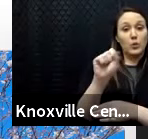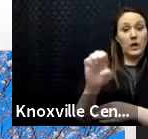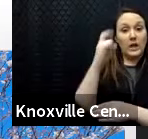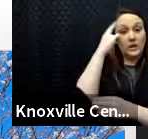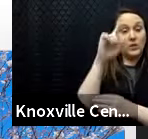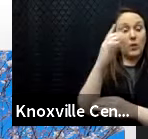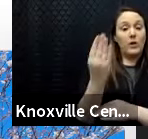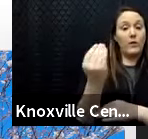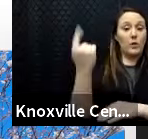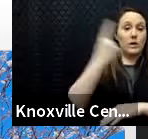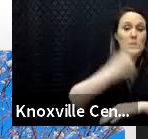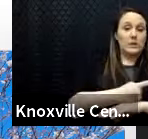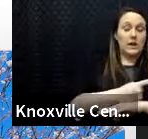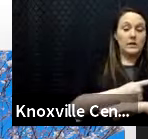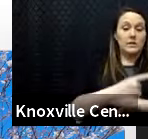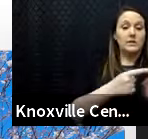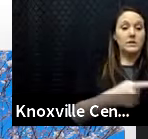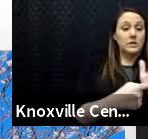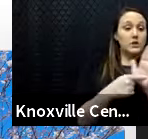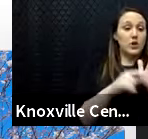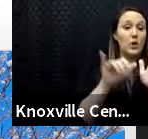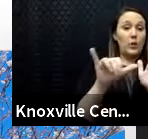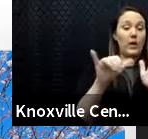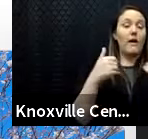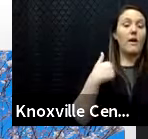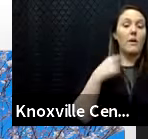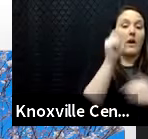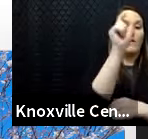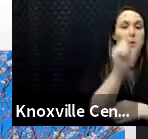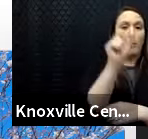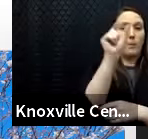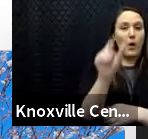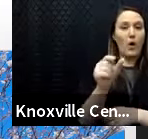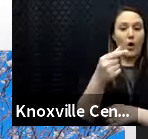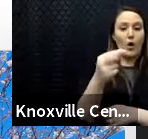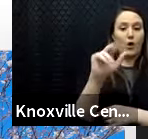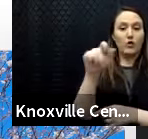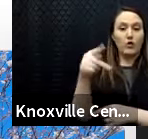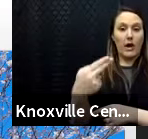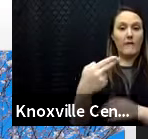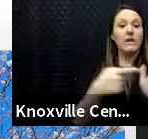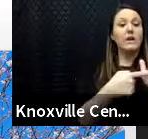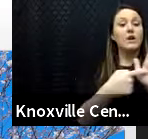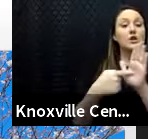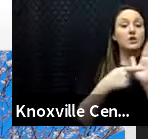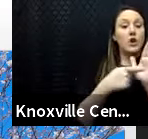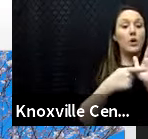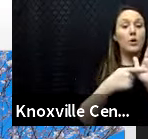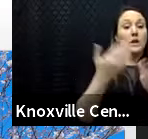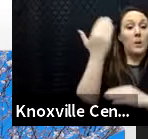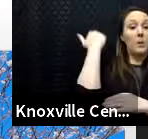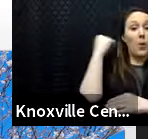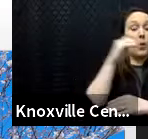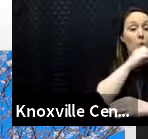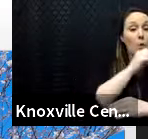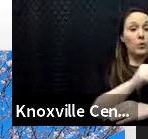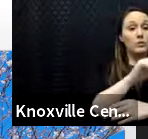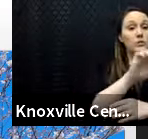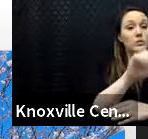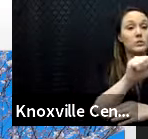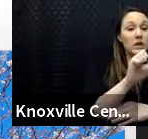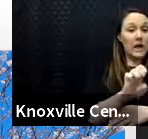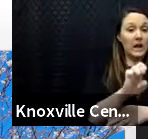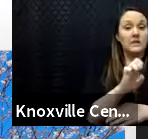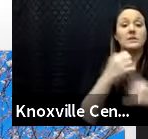illustrate this benchmark, we have a bar graph that shows previous cases, new cases, and the growth rate over